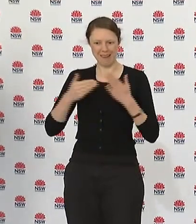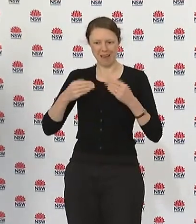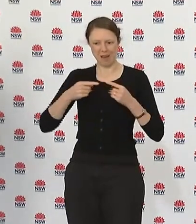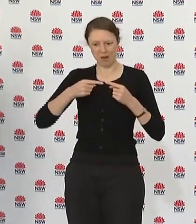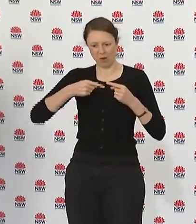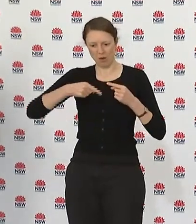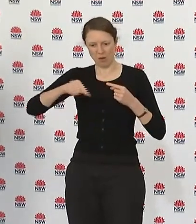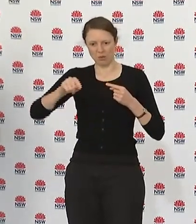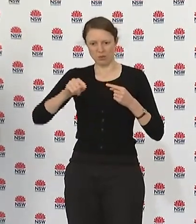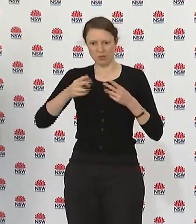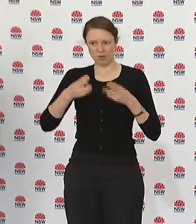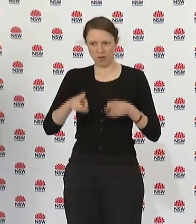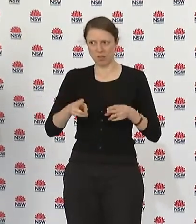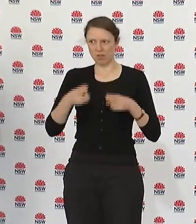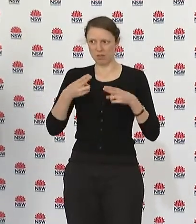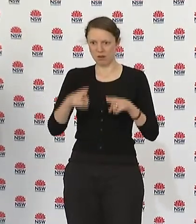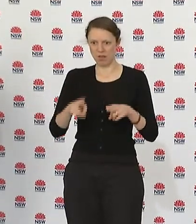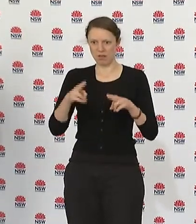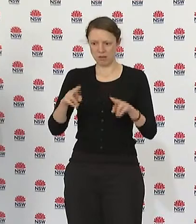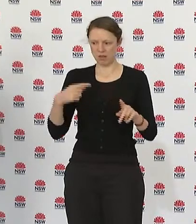you're expecting in the number of people dying?